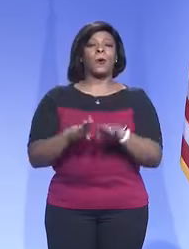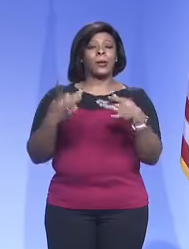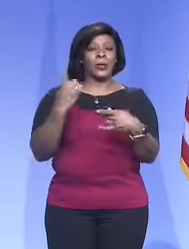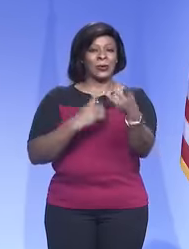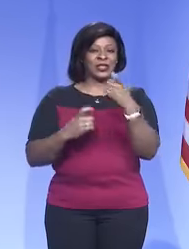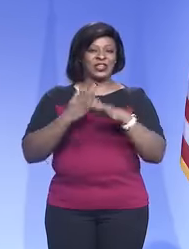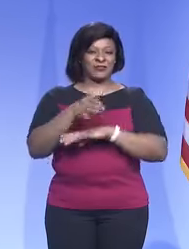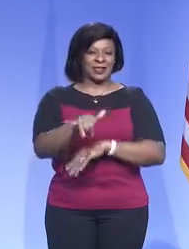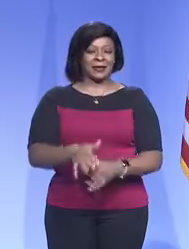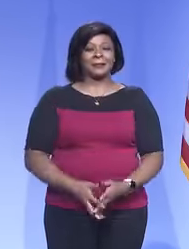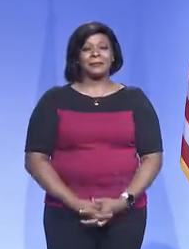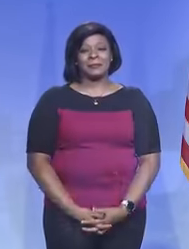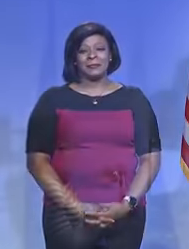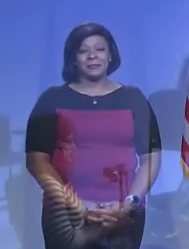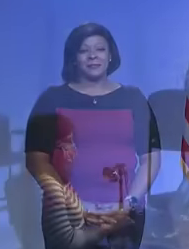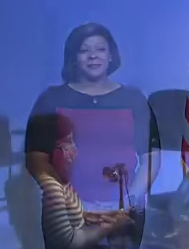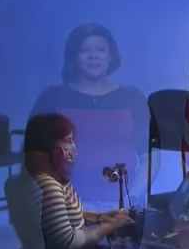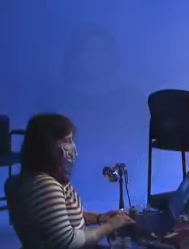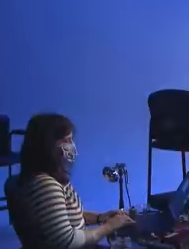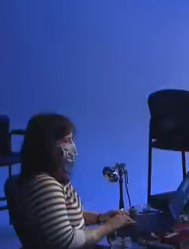for questions.